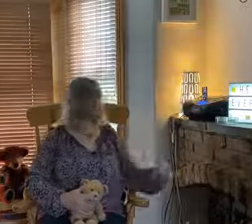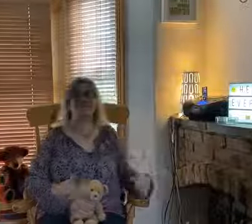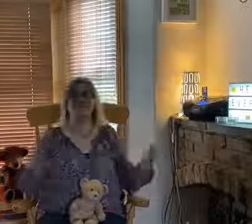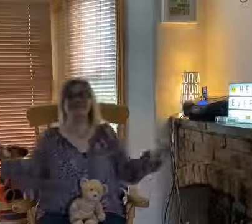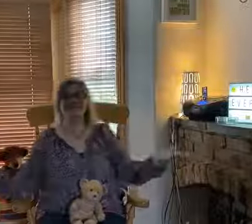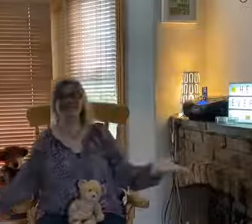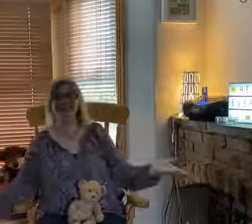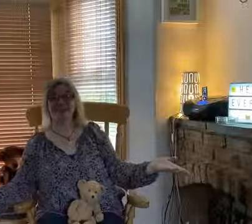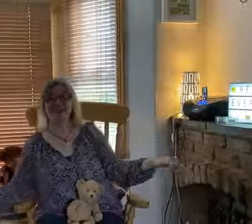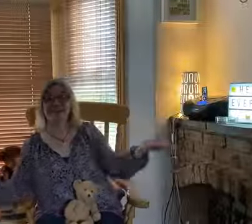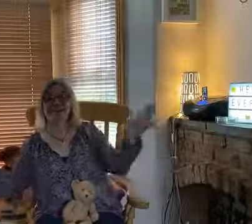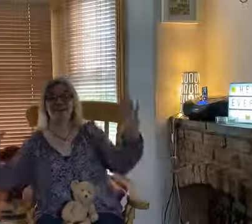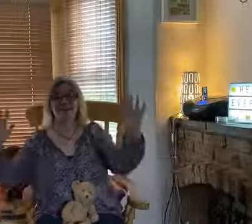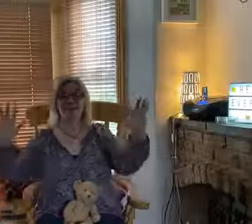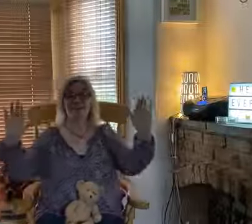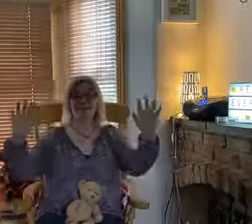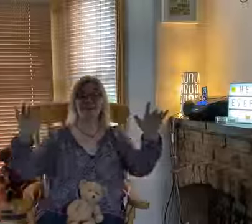Are you ready? With your hands.